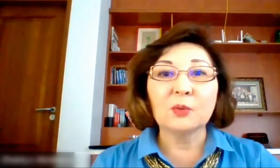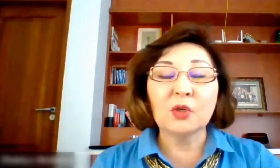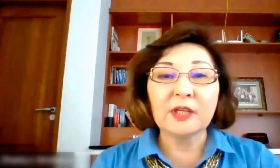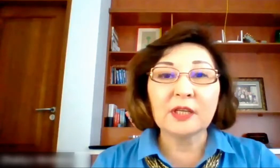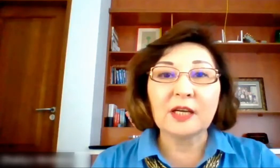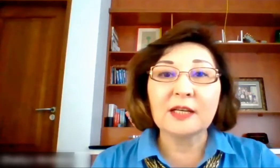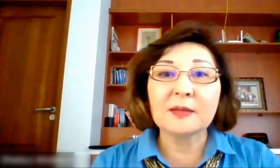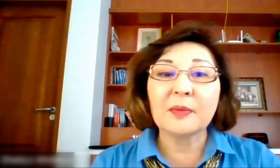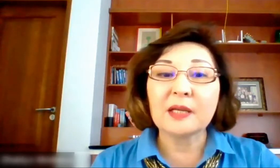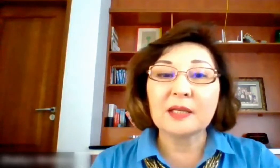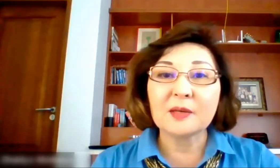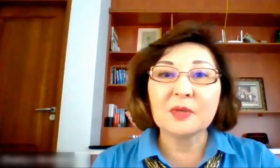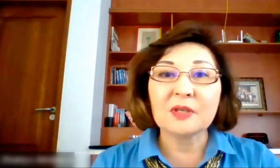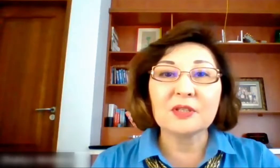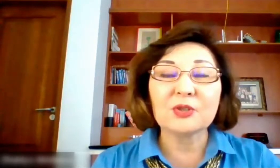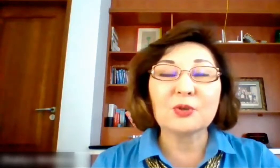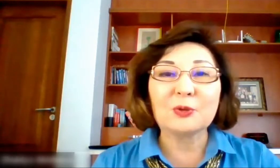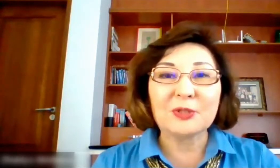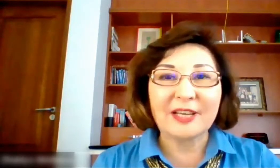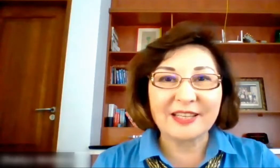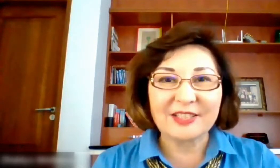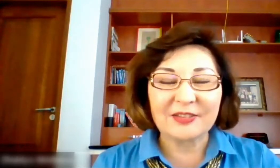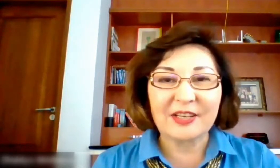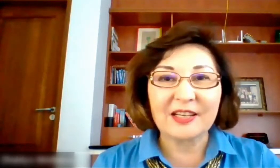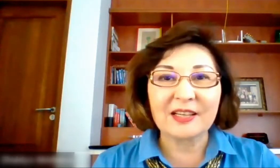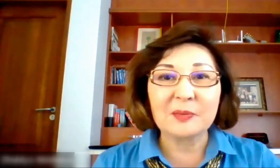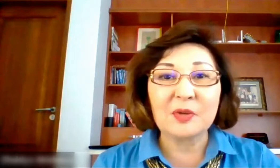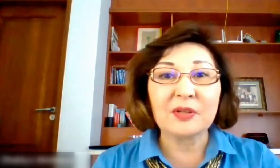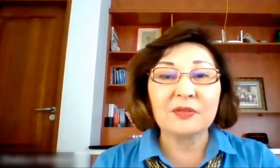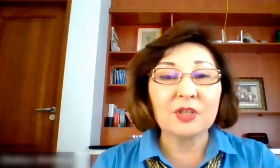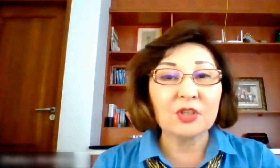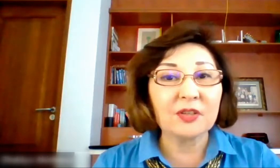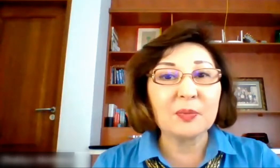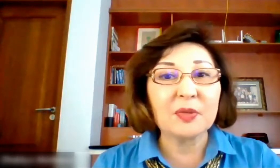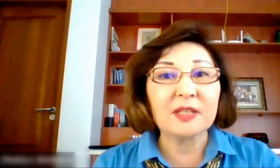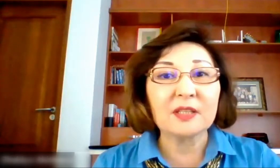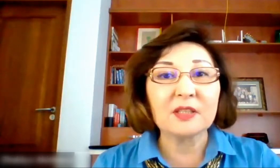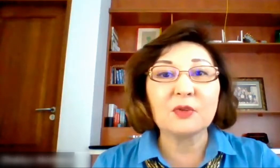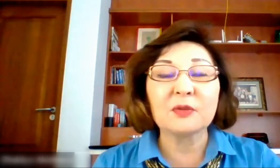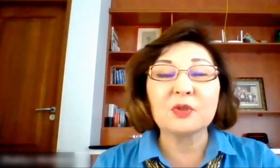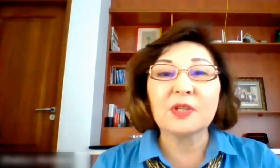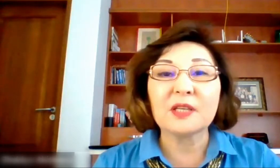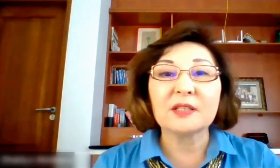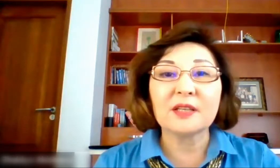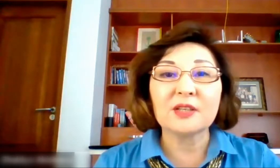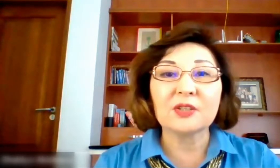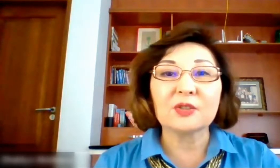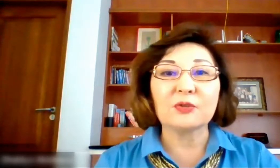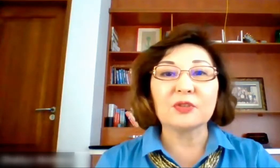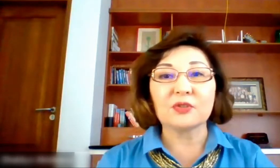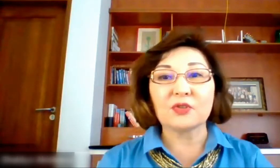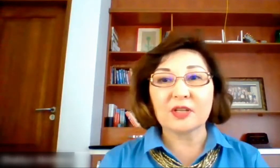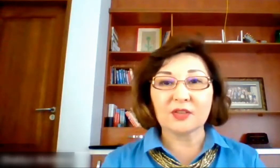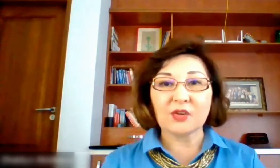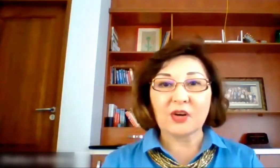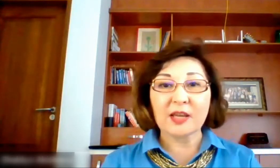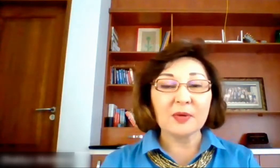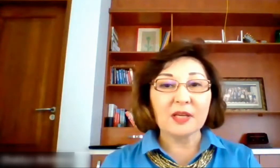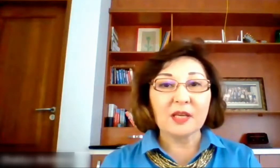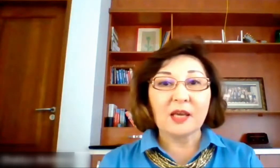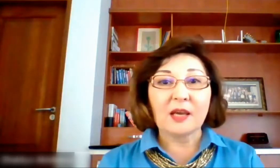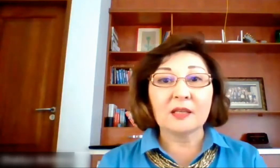Good morning. My name is Juldu Sakisheva. I'm a regional representative of the United Nations Office on Drugs and